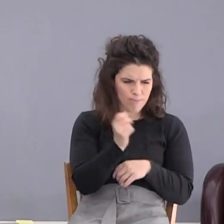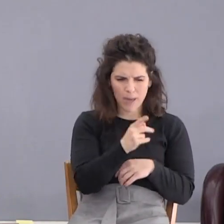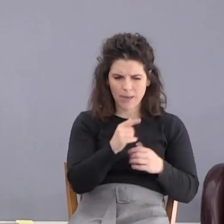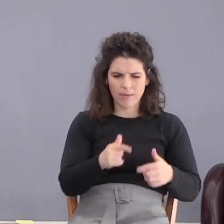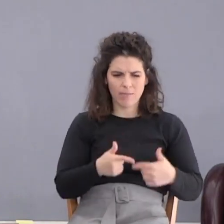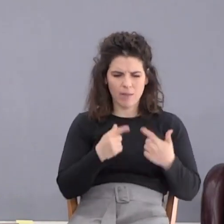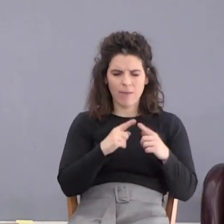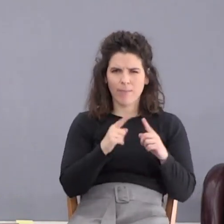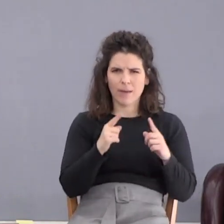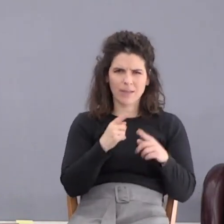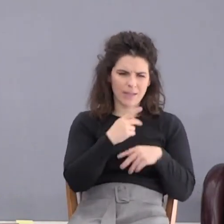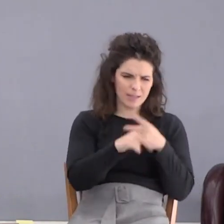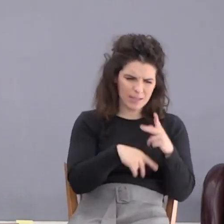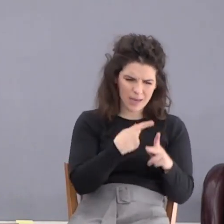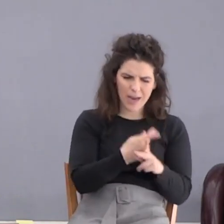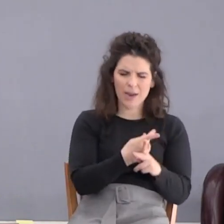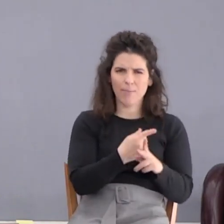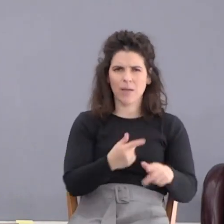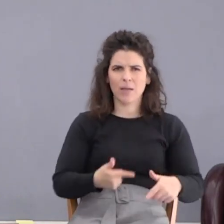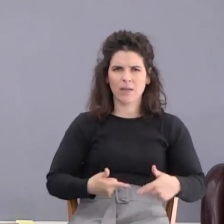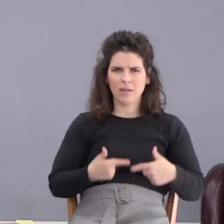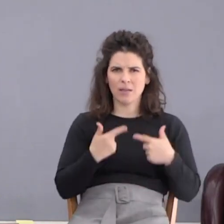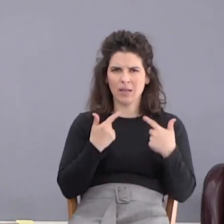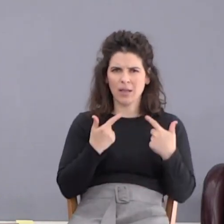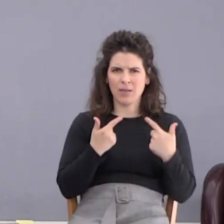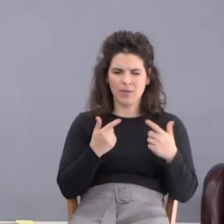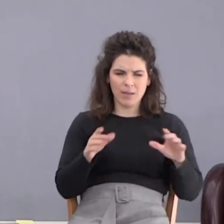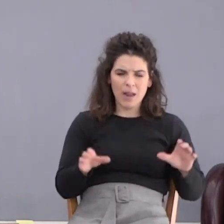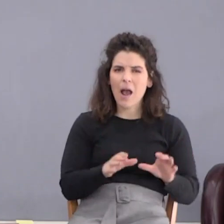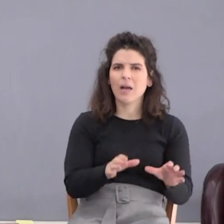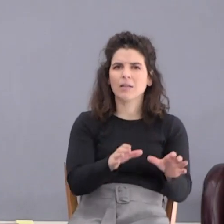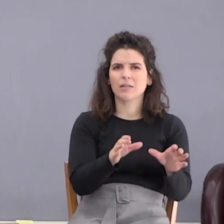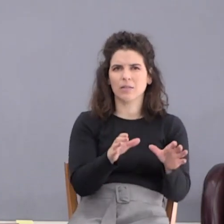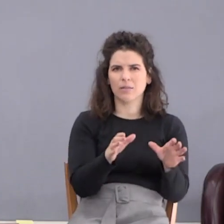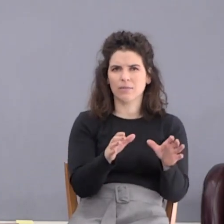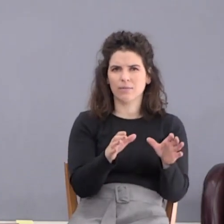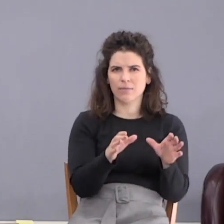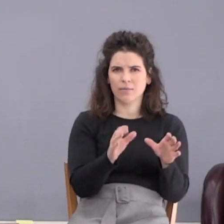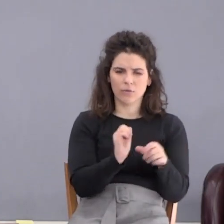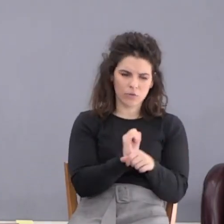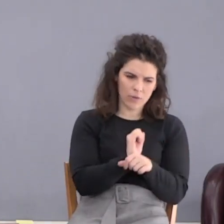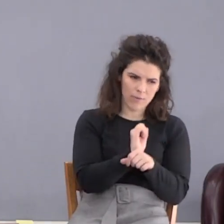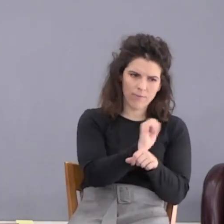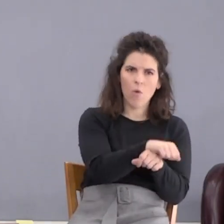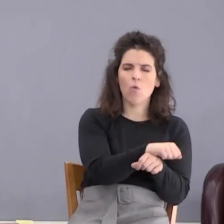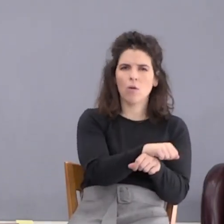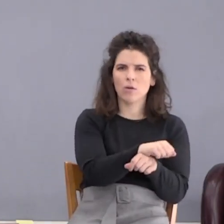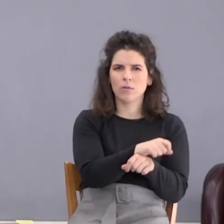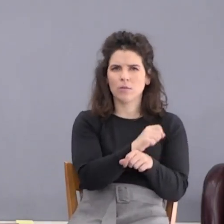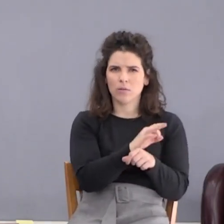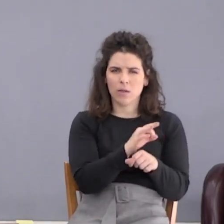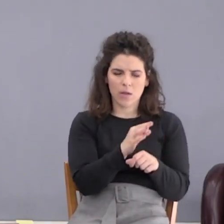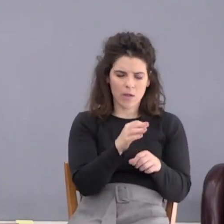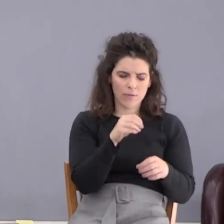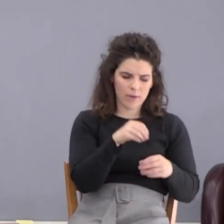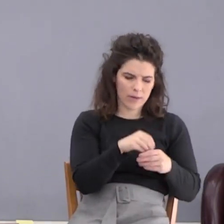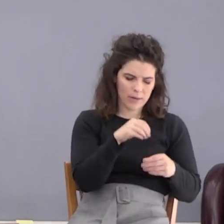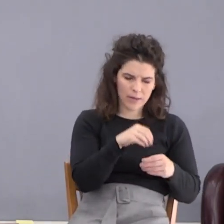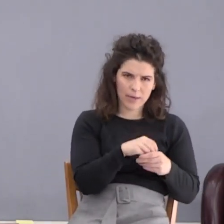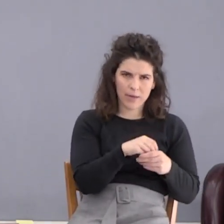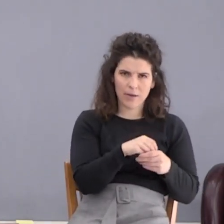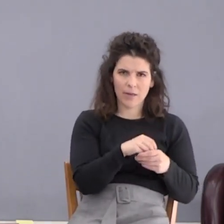but it's a type of life that is active. There's a force of